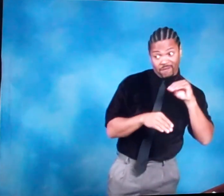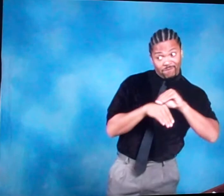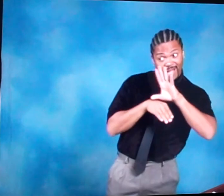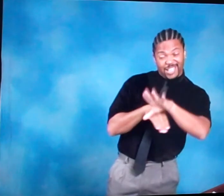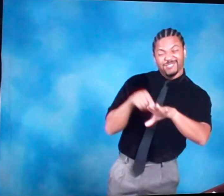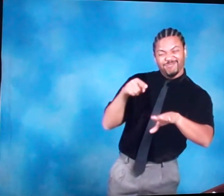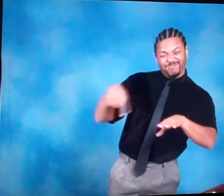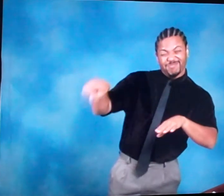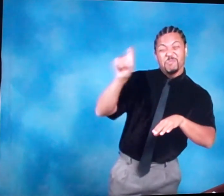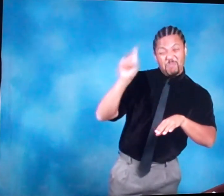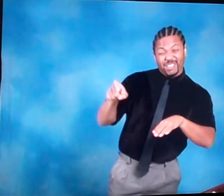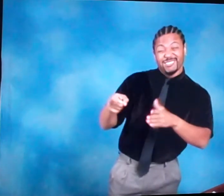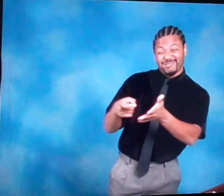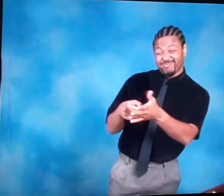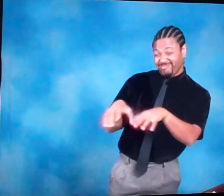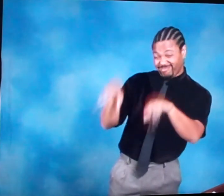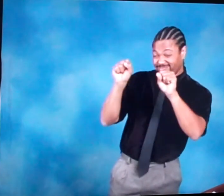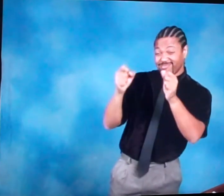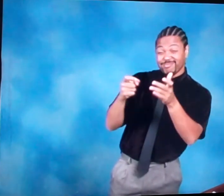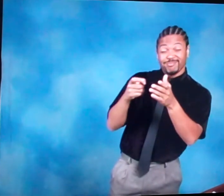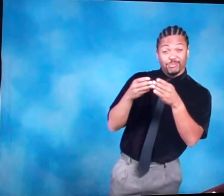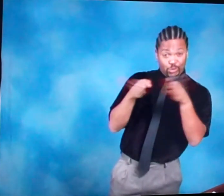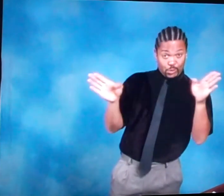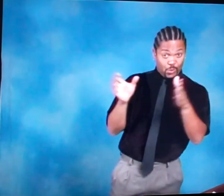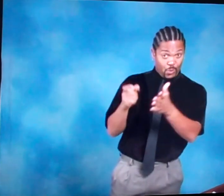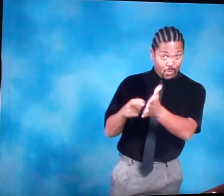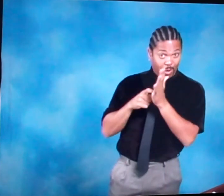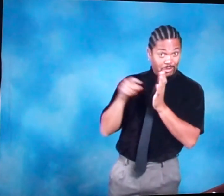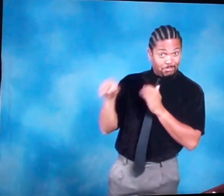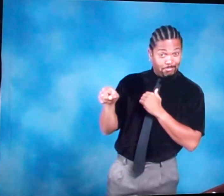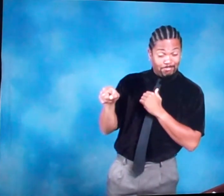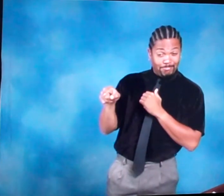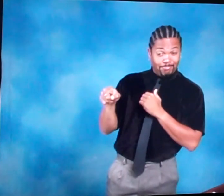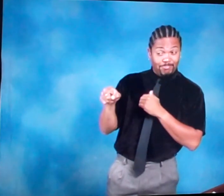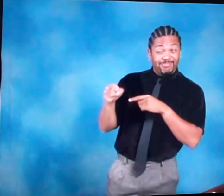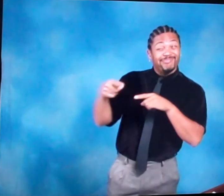counselor, and they'll tell you the courses you have to take, the general